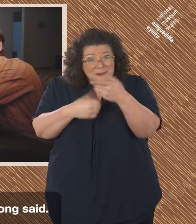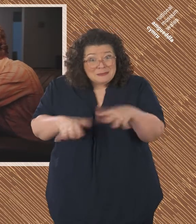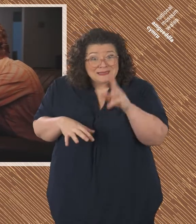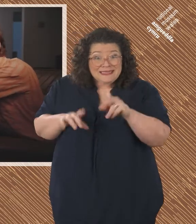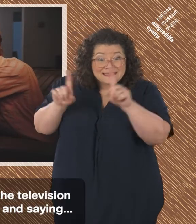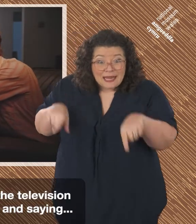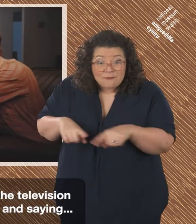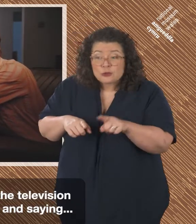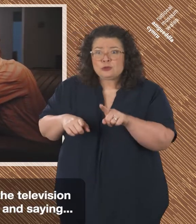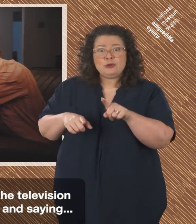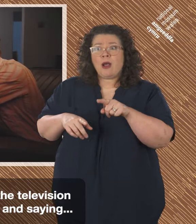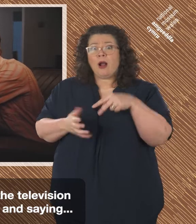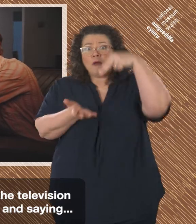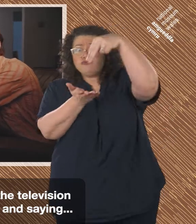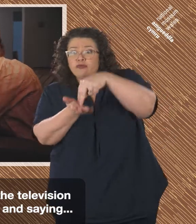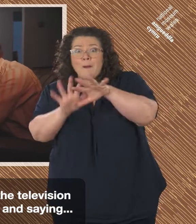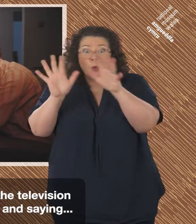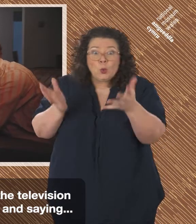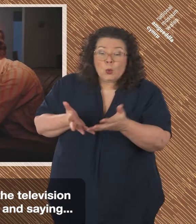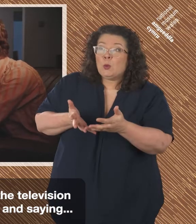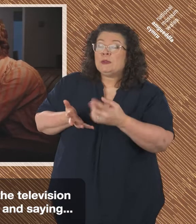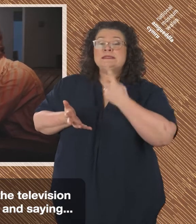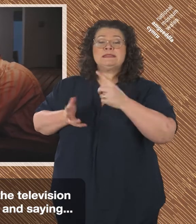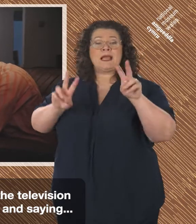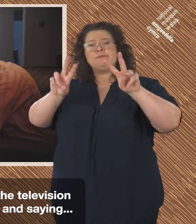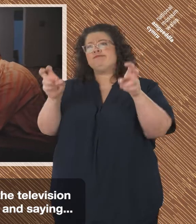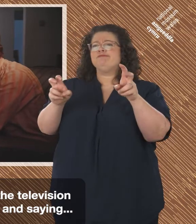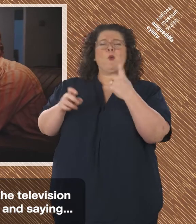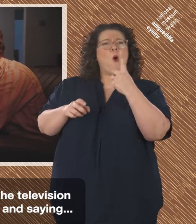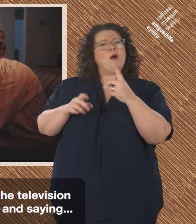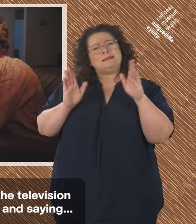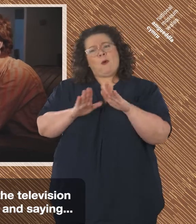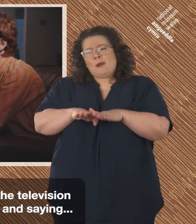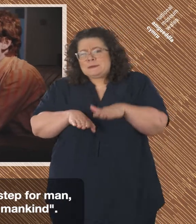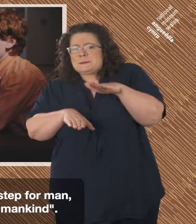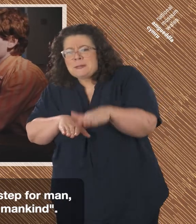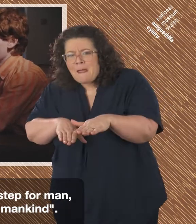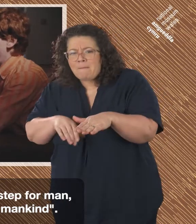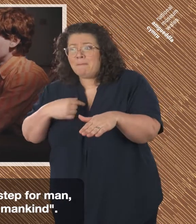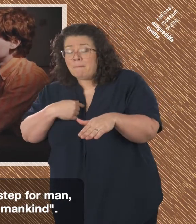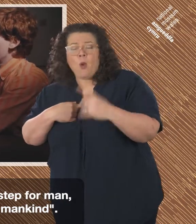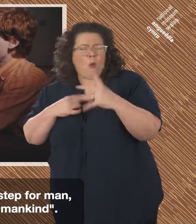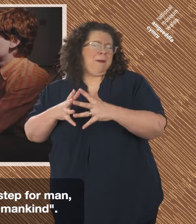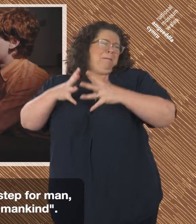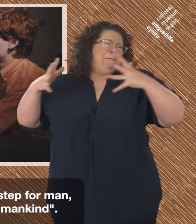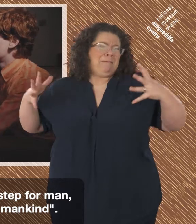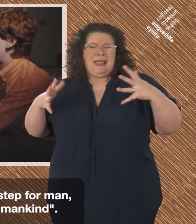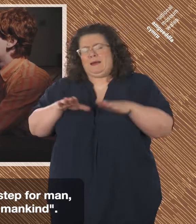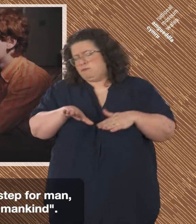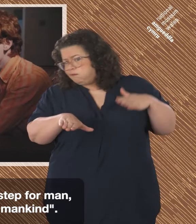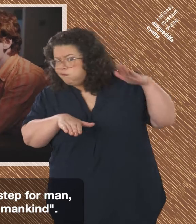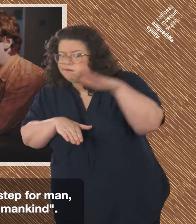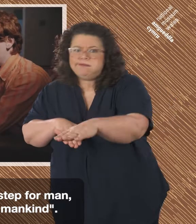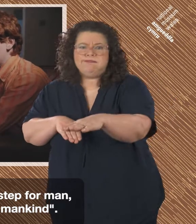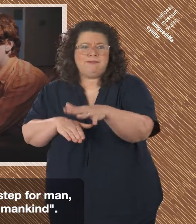said, did you see him on the television, landing on the moon and saying, This is one small step for